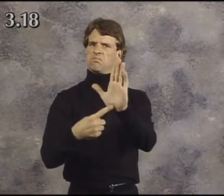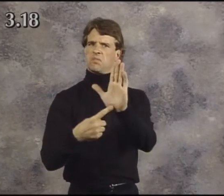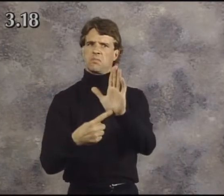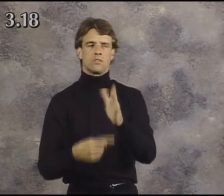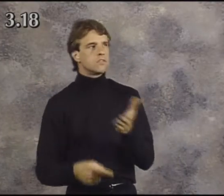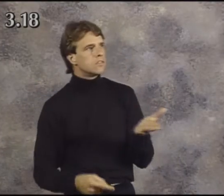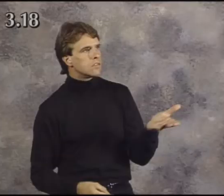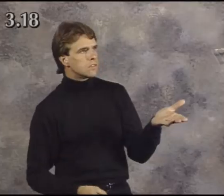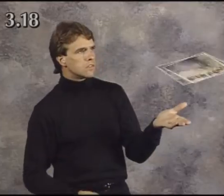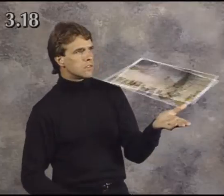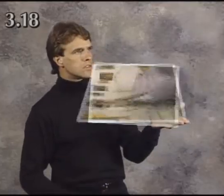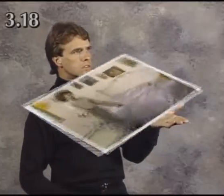For example,